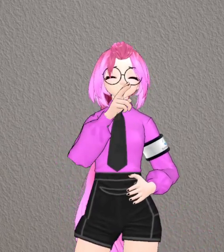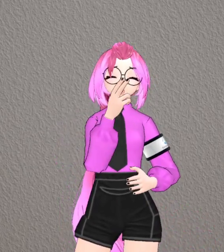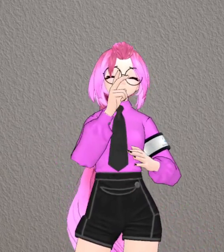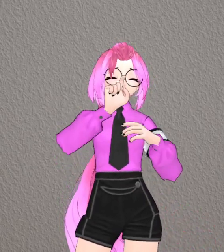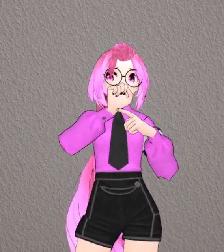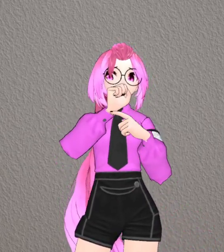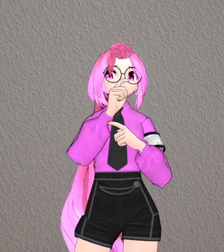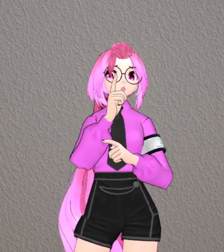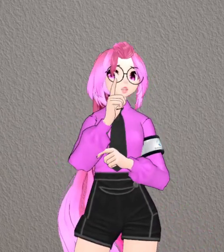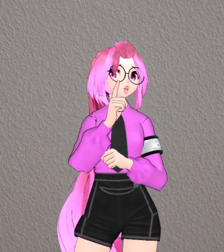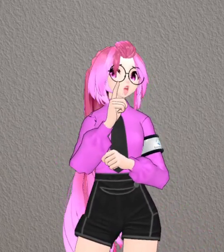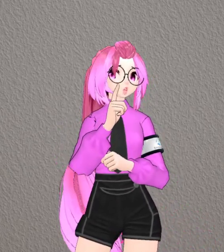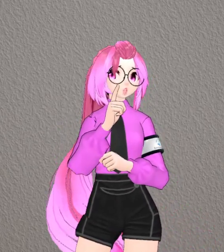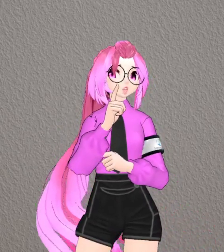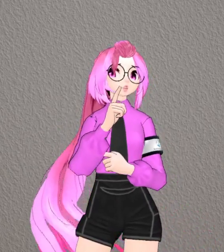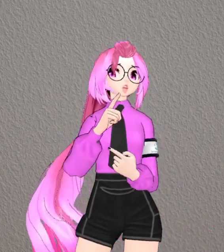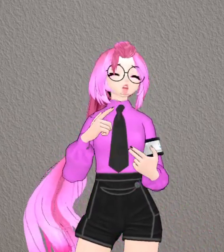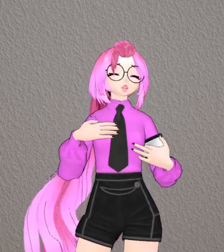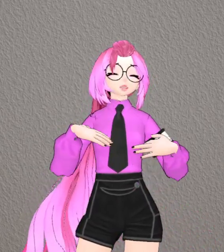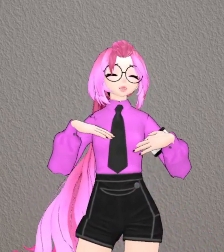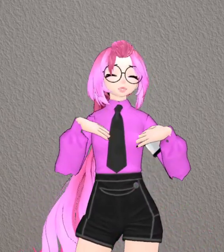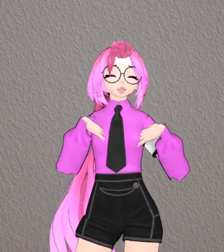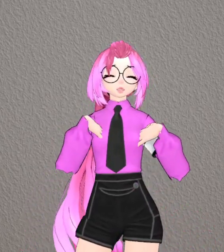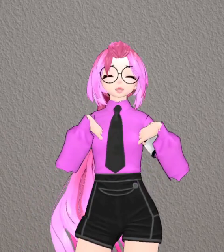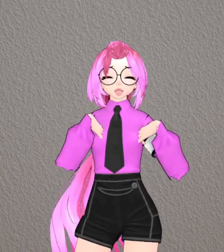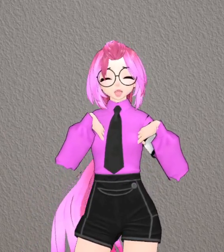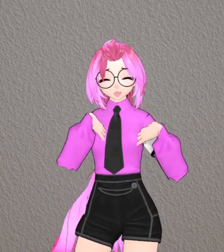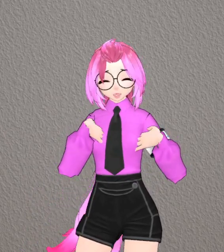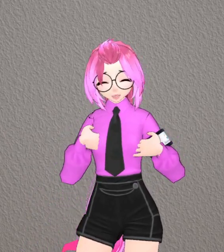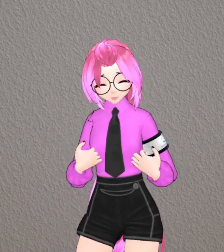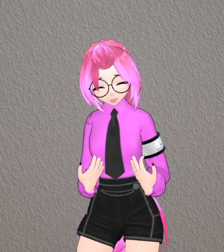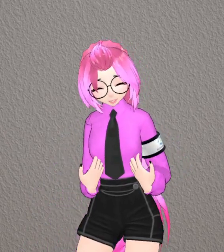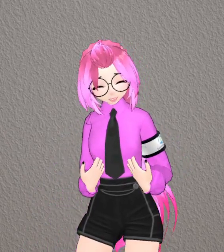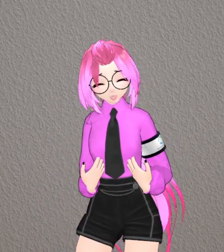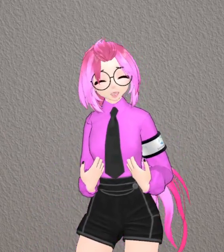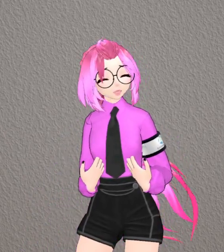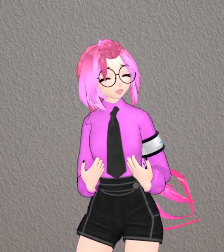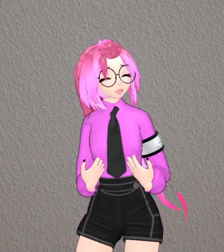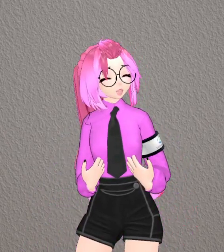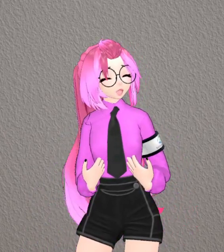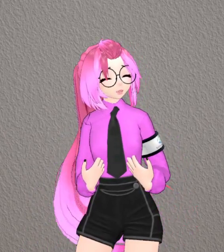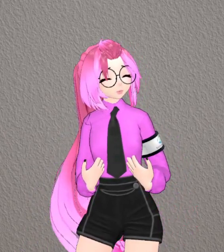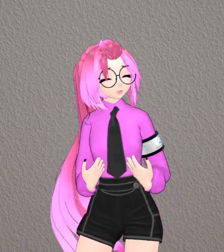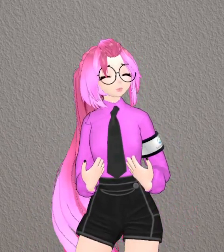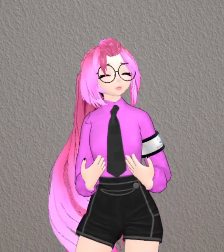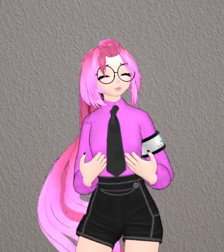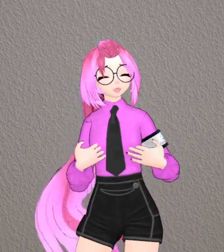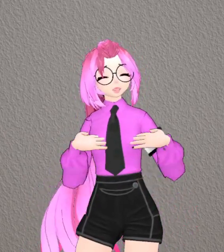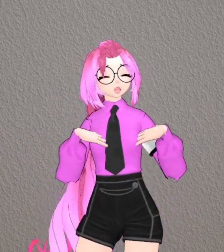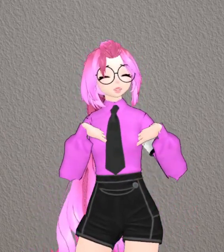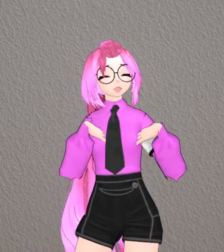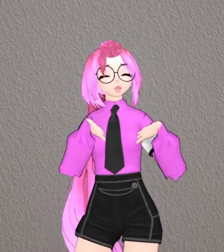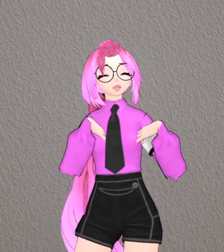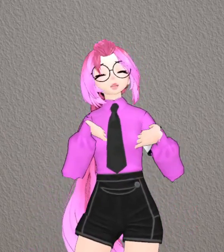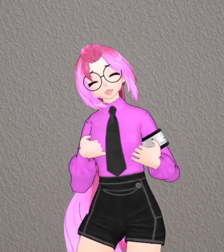to tired. The sign for tired is slumping down. And also you're going to use your